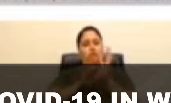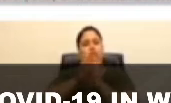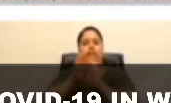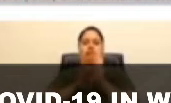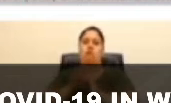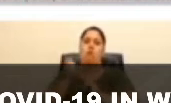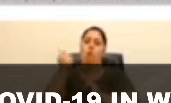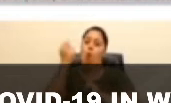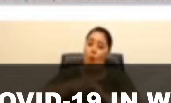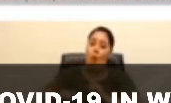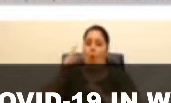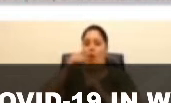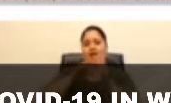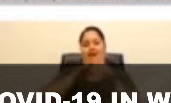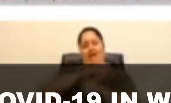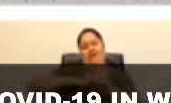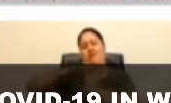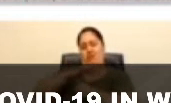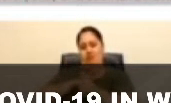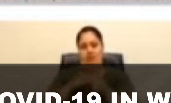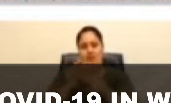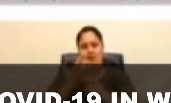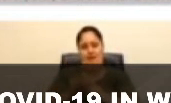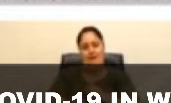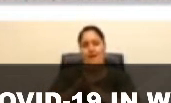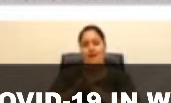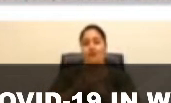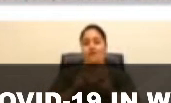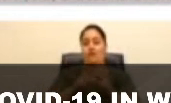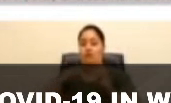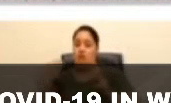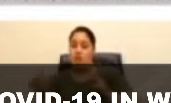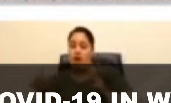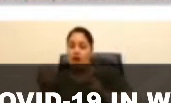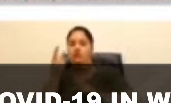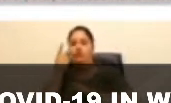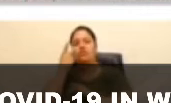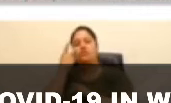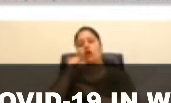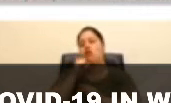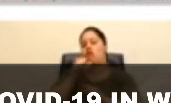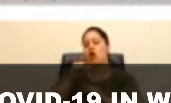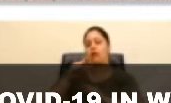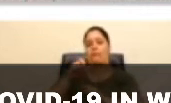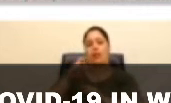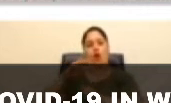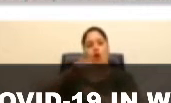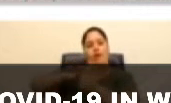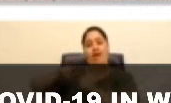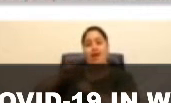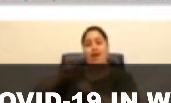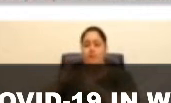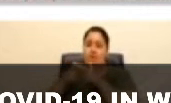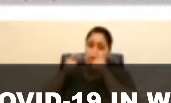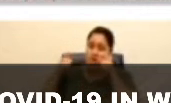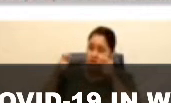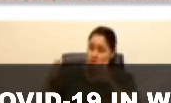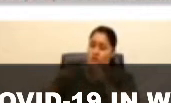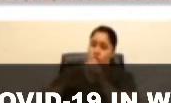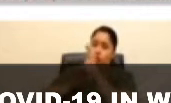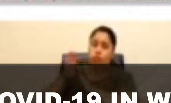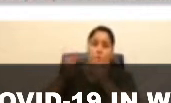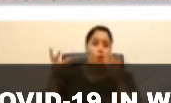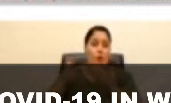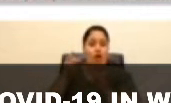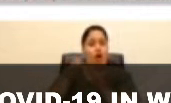And on the right-hand side is looking at our non-metro areas, clearly the biggest increase in the Garden Route, but